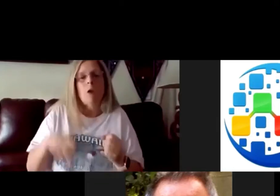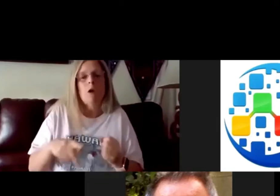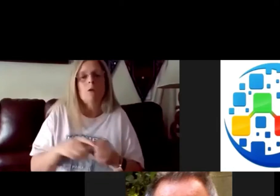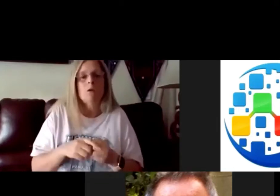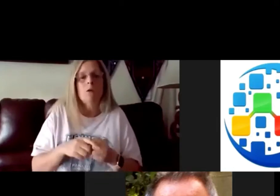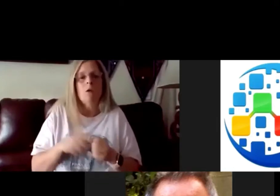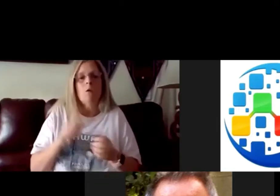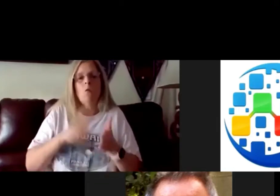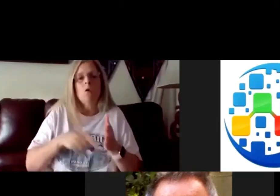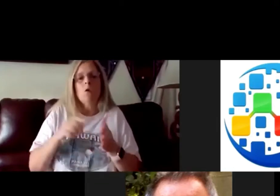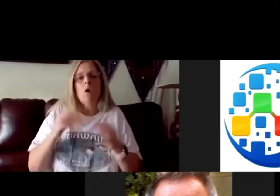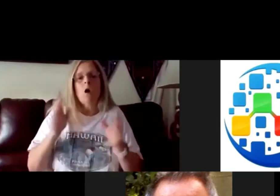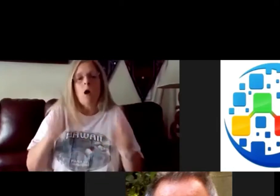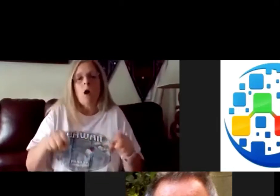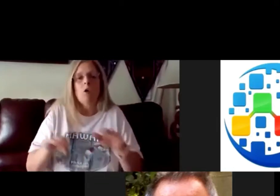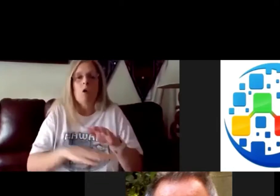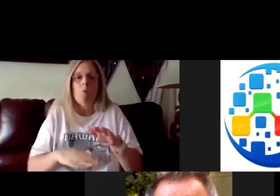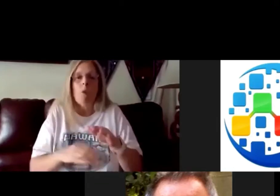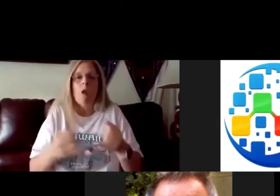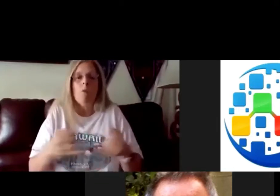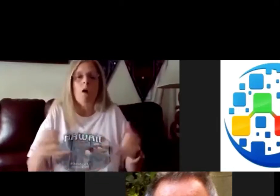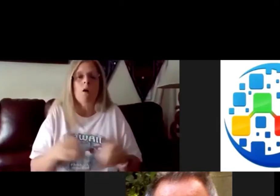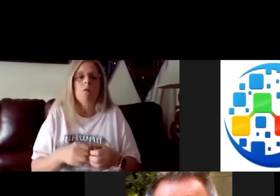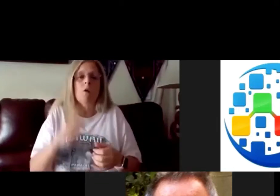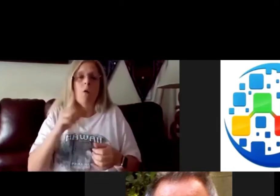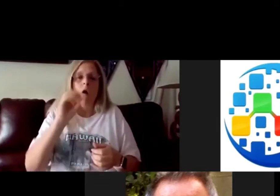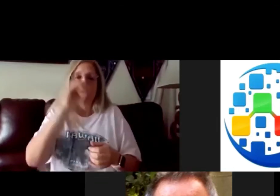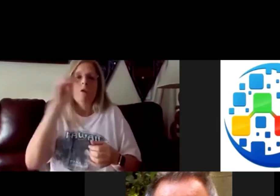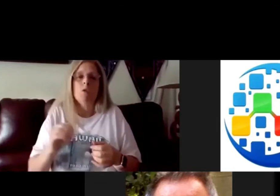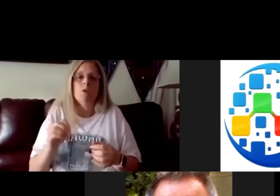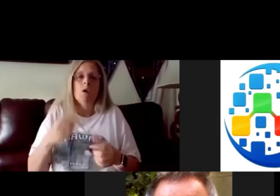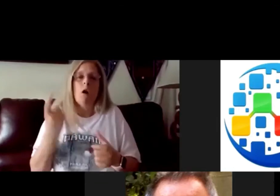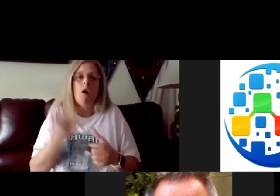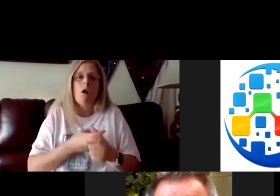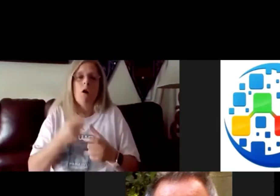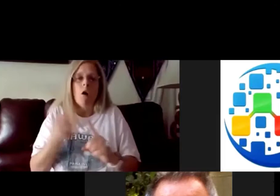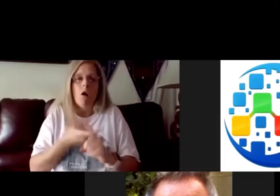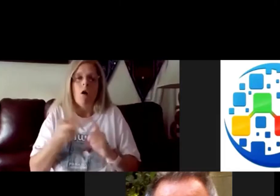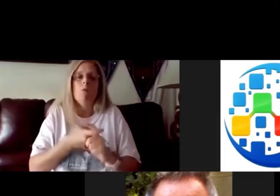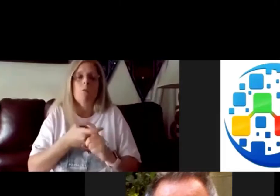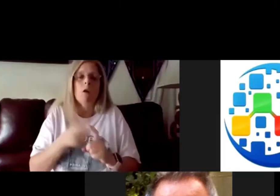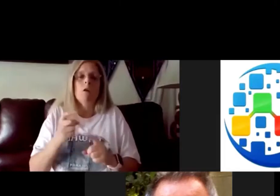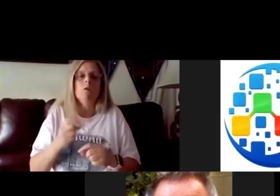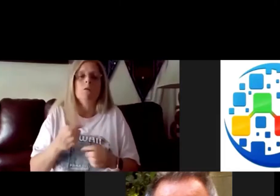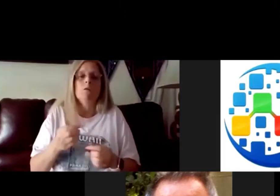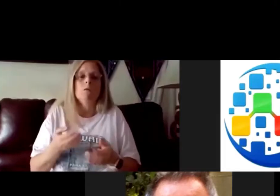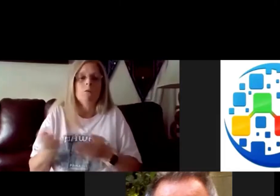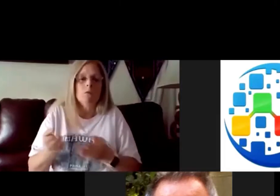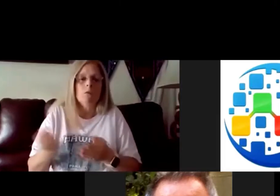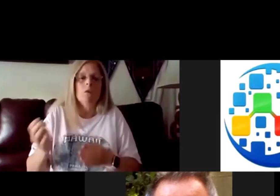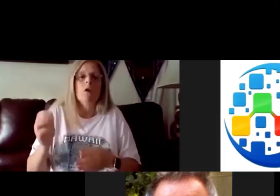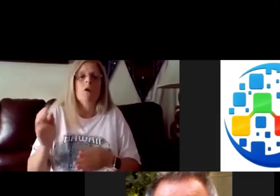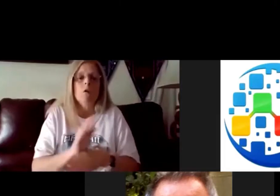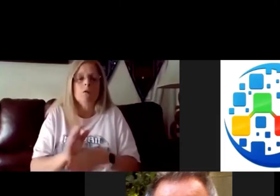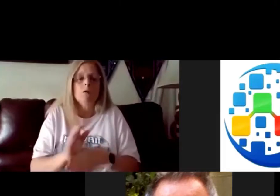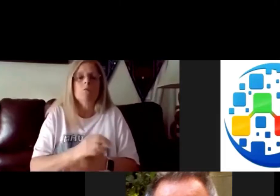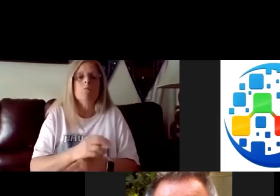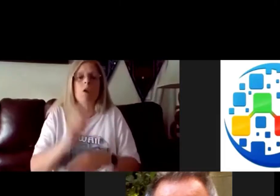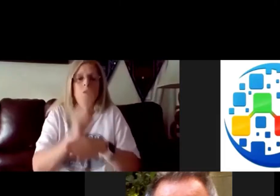bottom line with a totally 100% automated system business that we can come into and use.